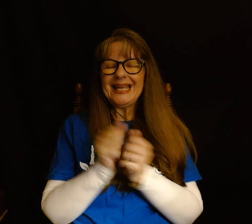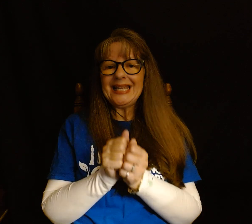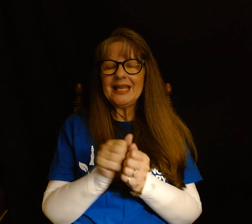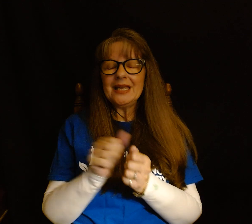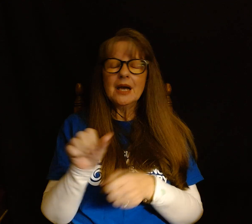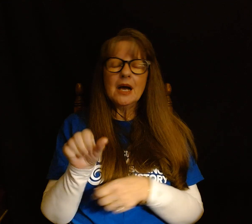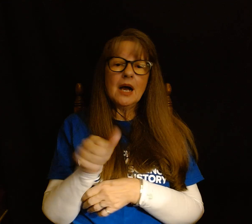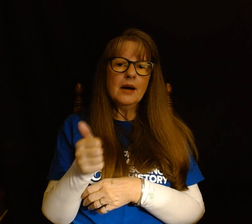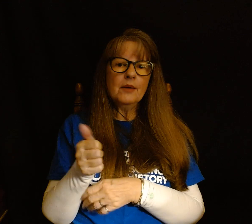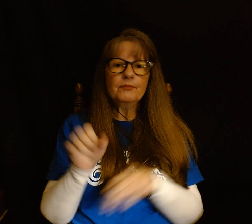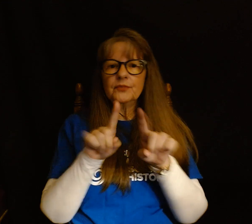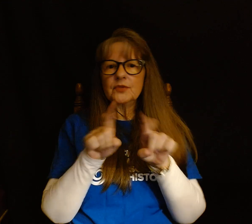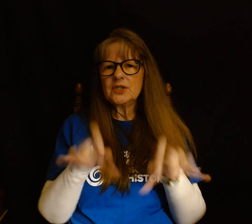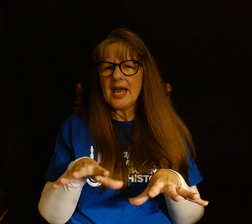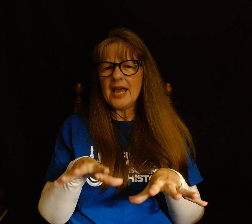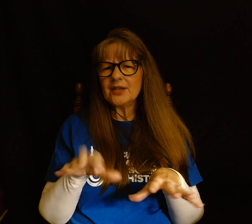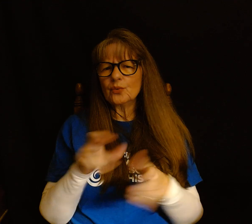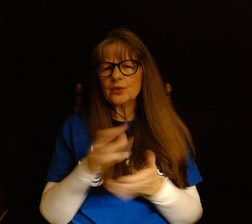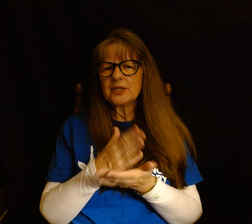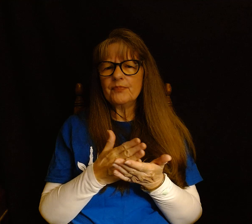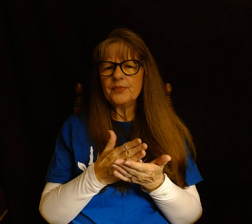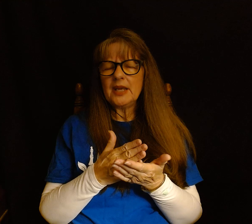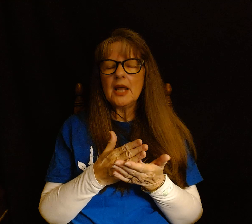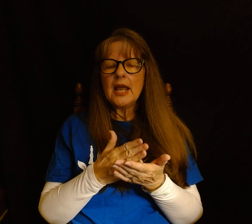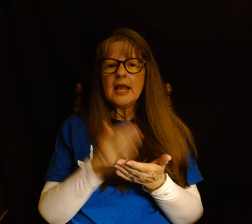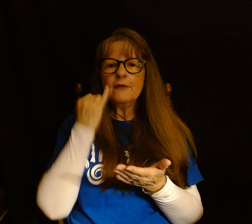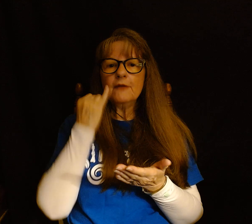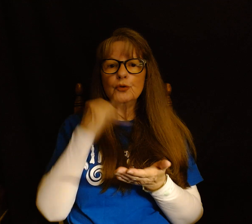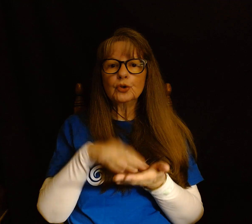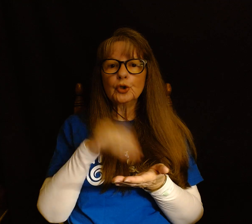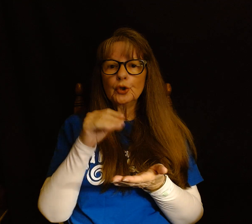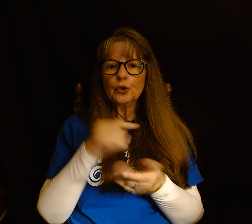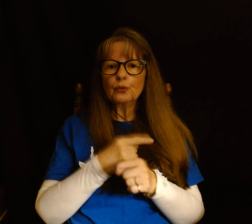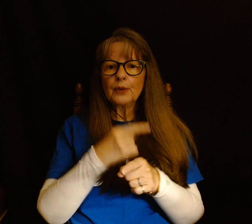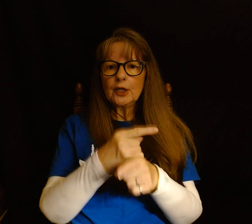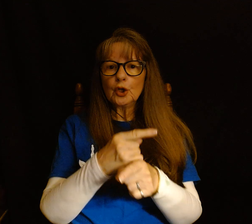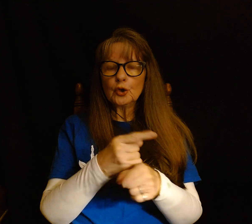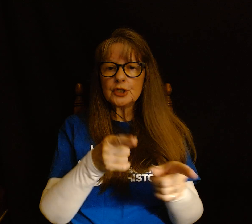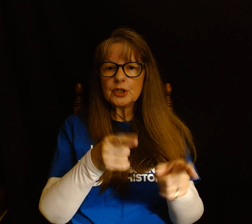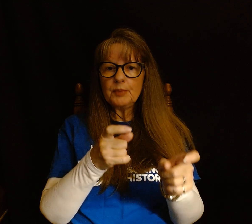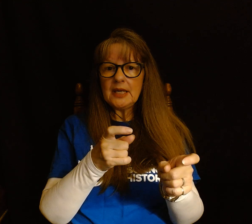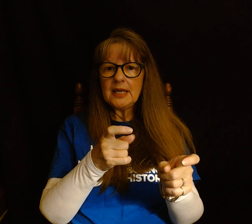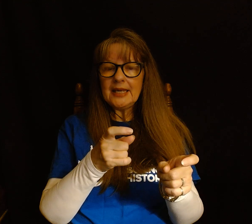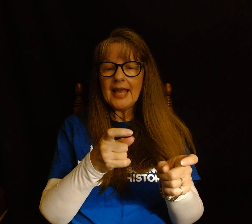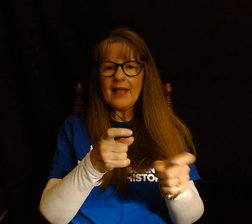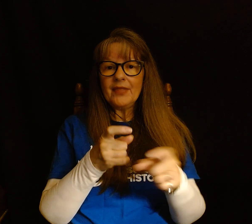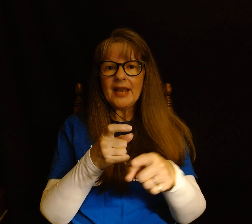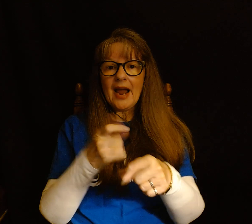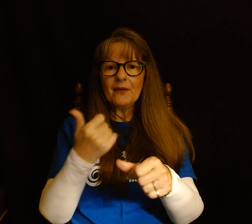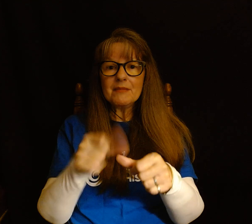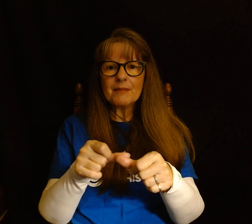any test or something, if you learn regular speed, and then I remember being